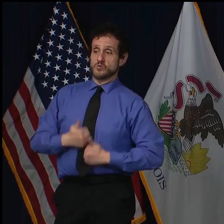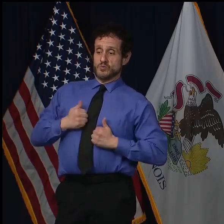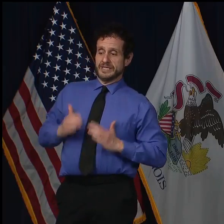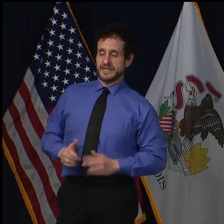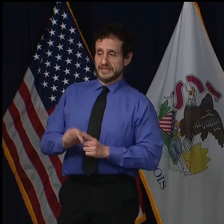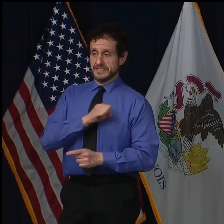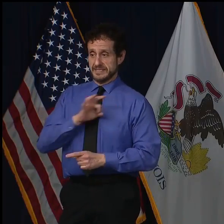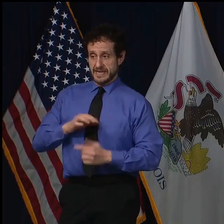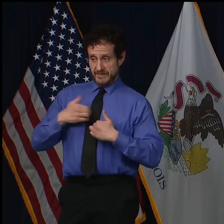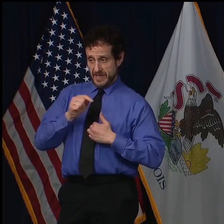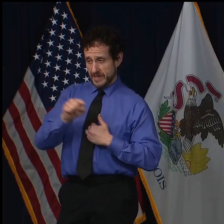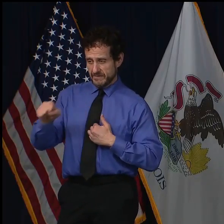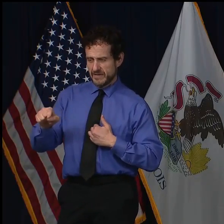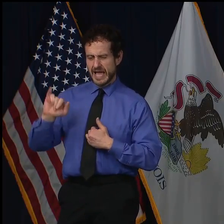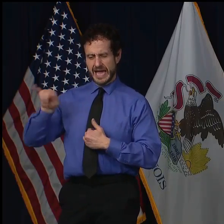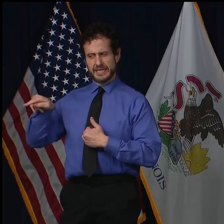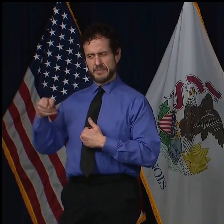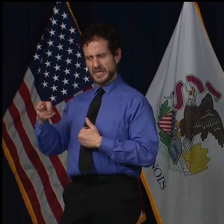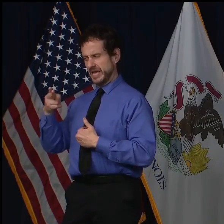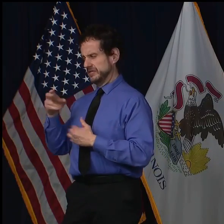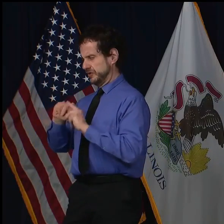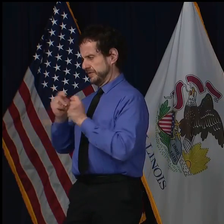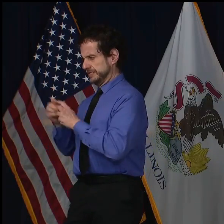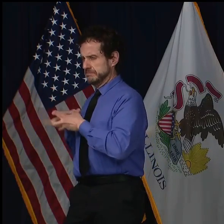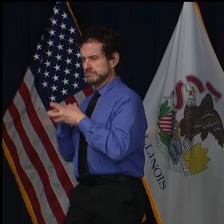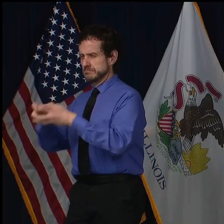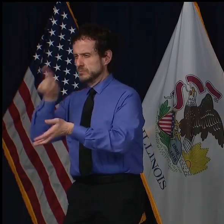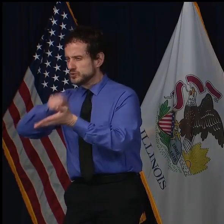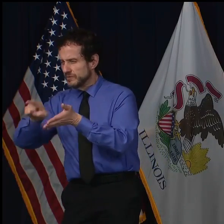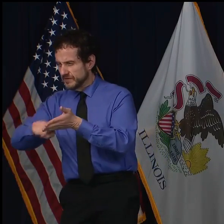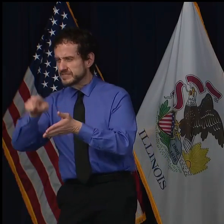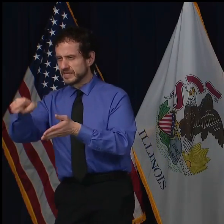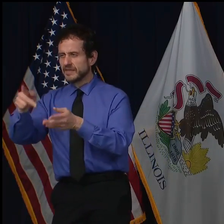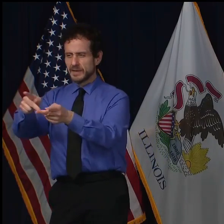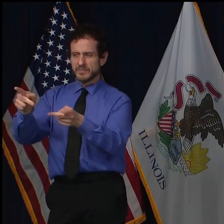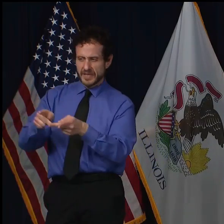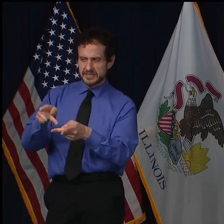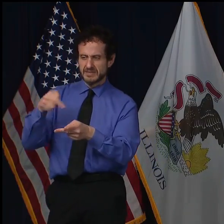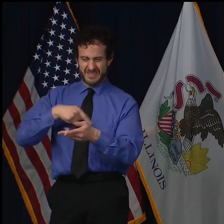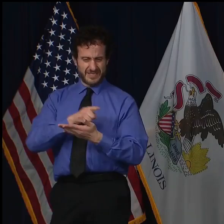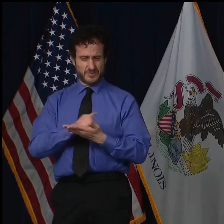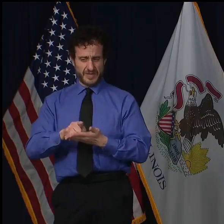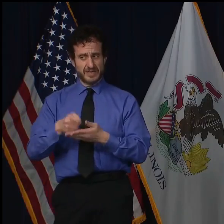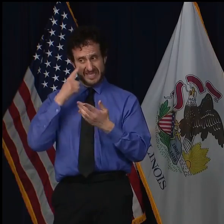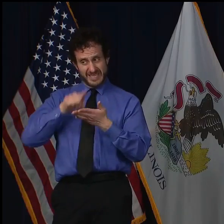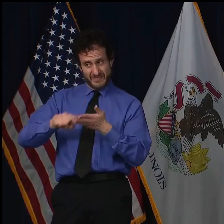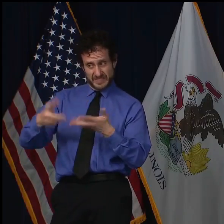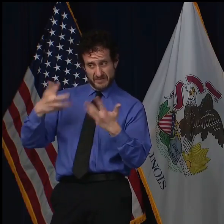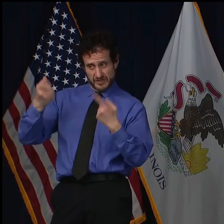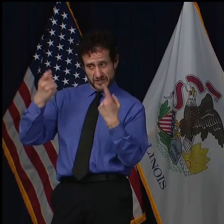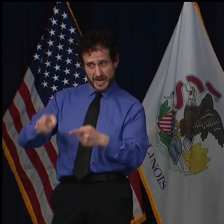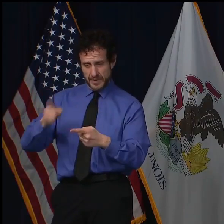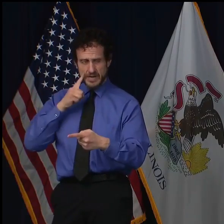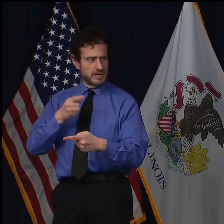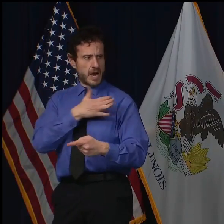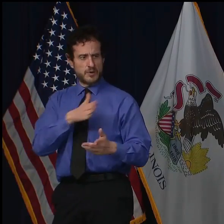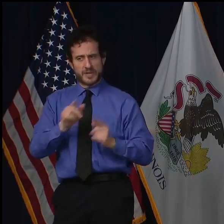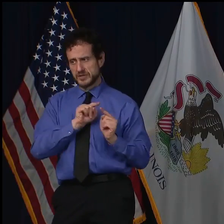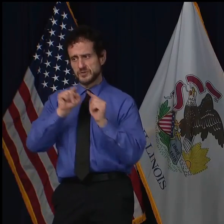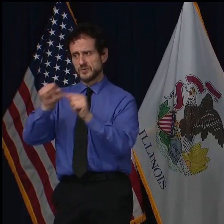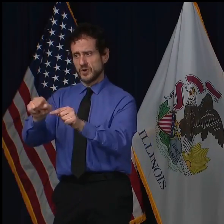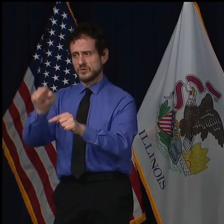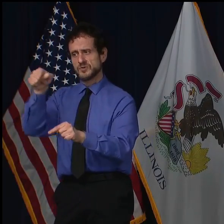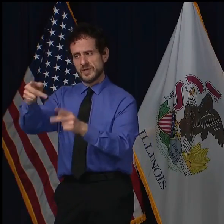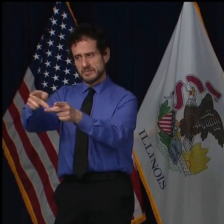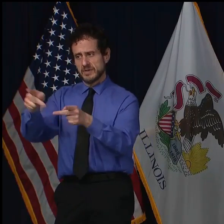from IDPH are slated to investigate the facility this week. Did that investigation occur? Are there plans to go out there? What